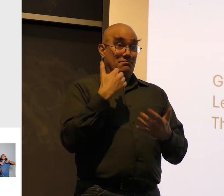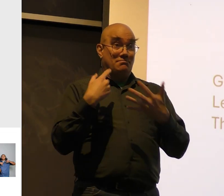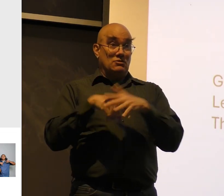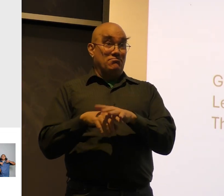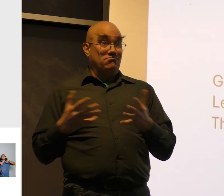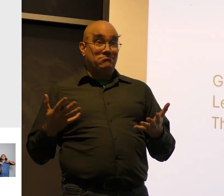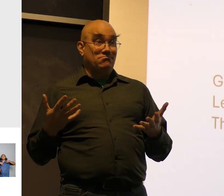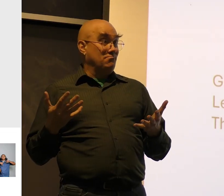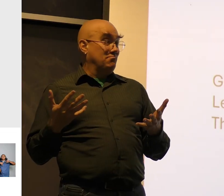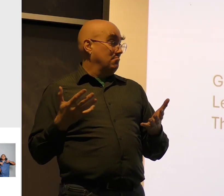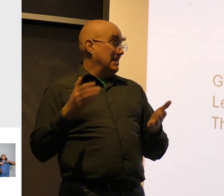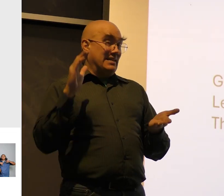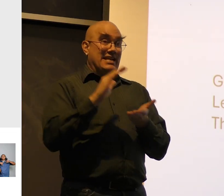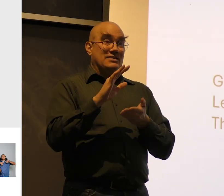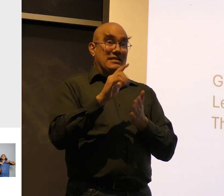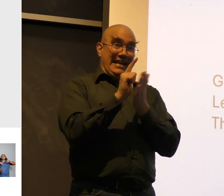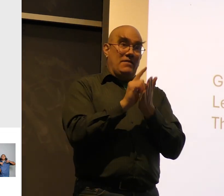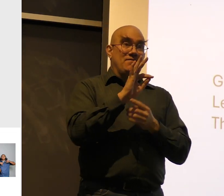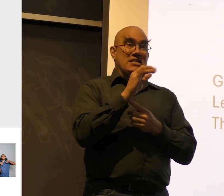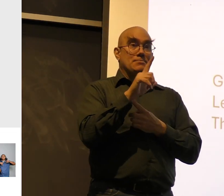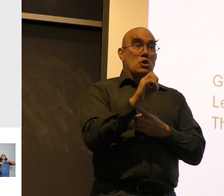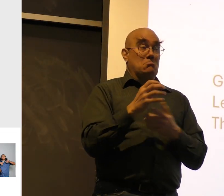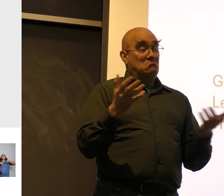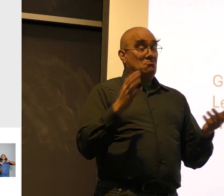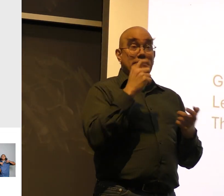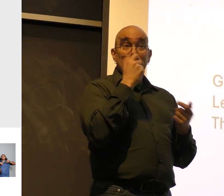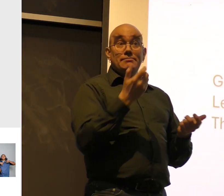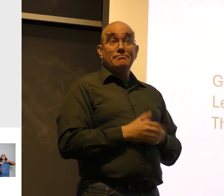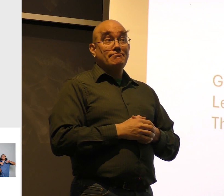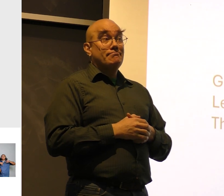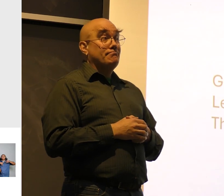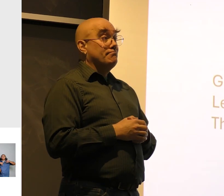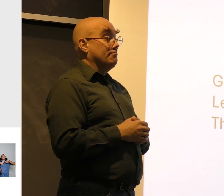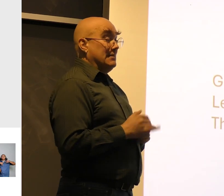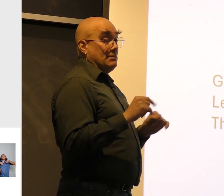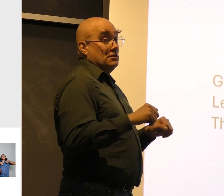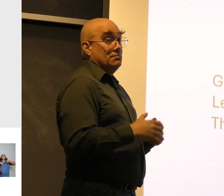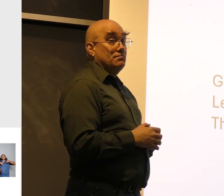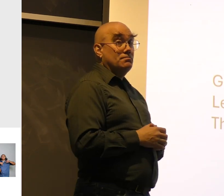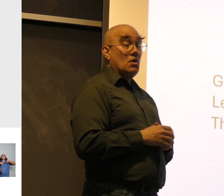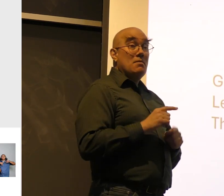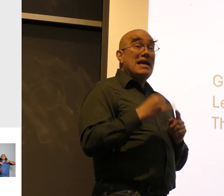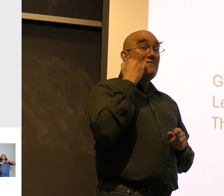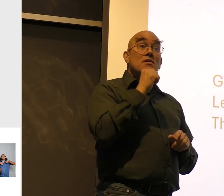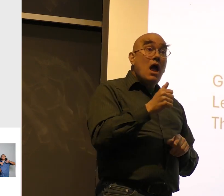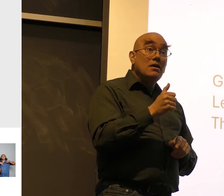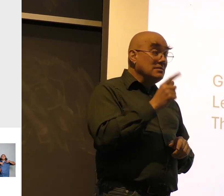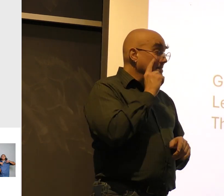stronger again because mainstreaming isn't the option, that it's less legally feasible, that might be interesting, but it's a possibility.